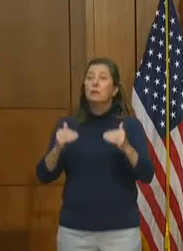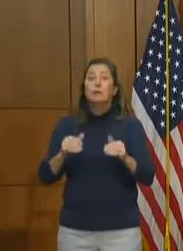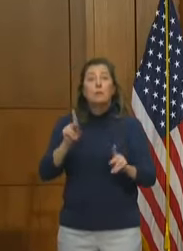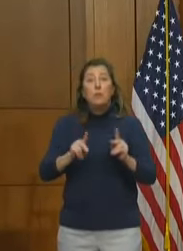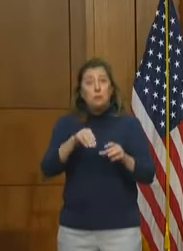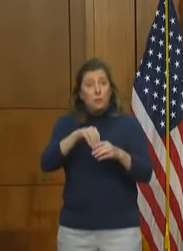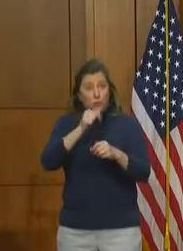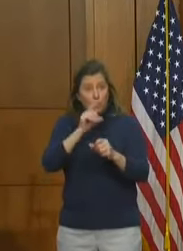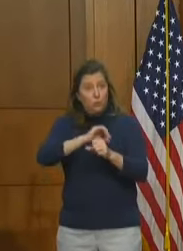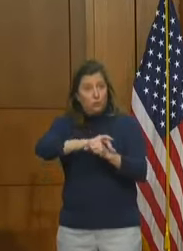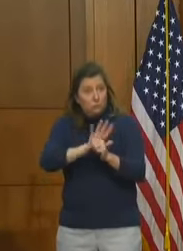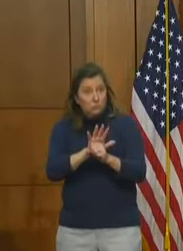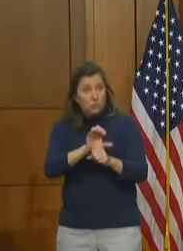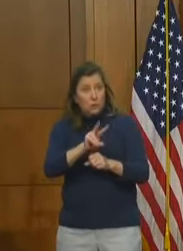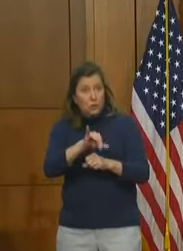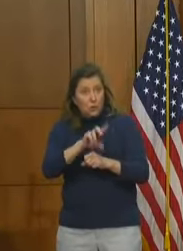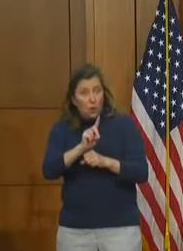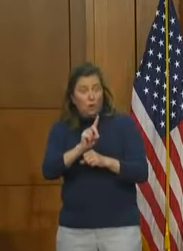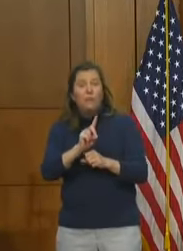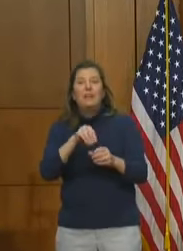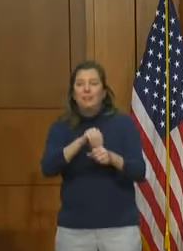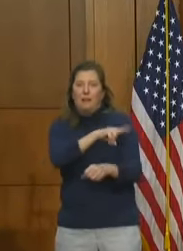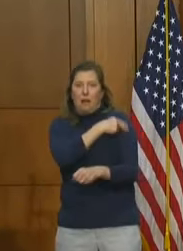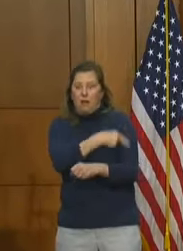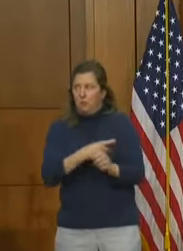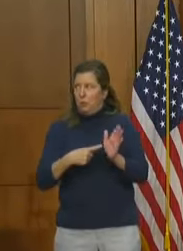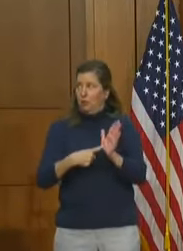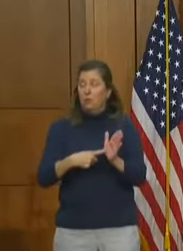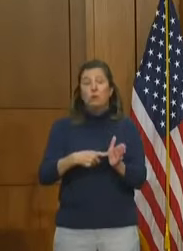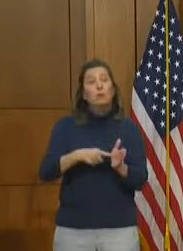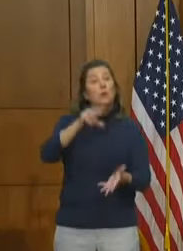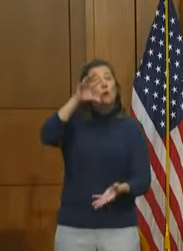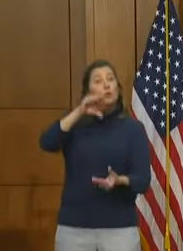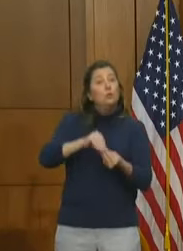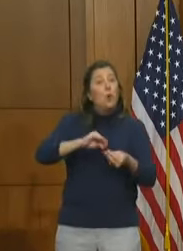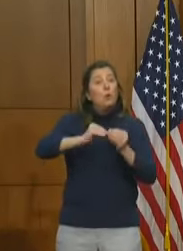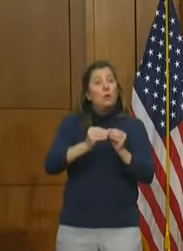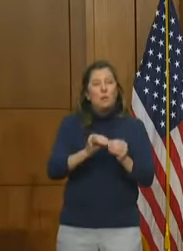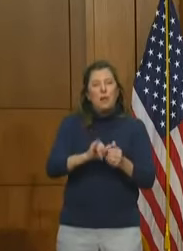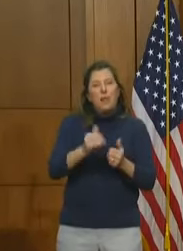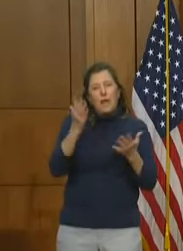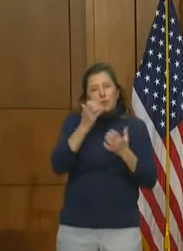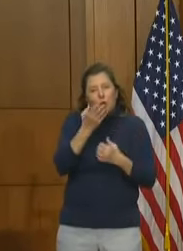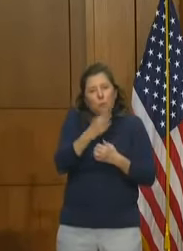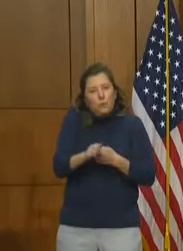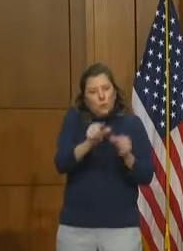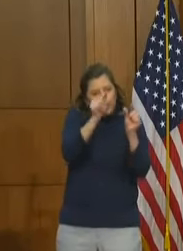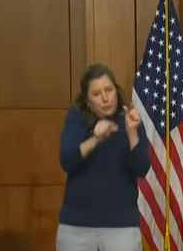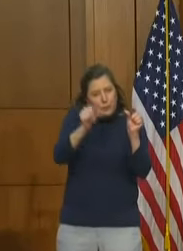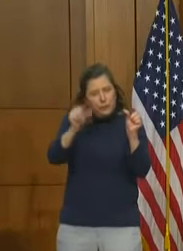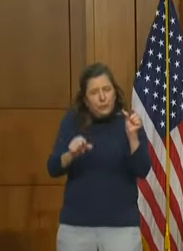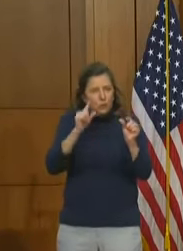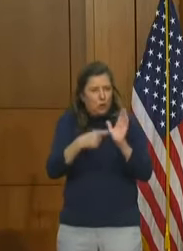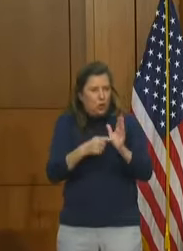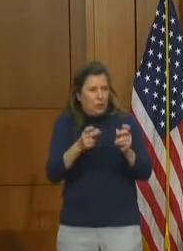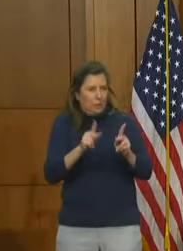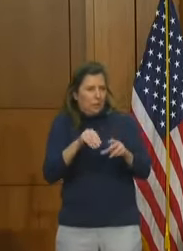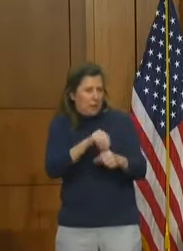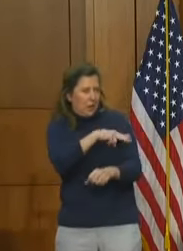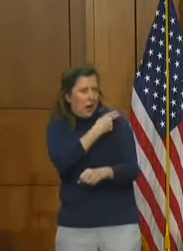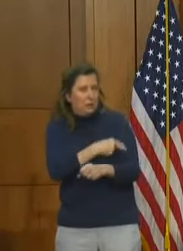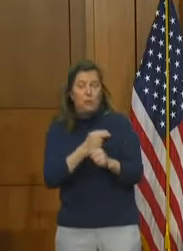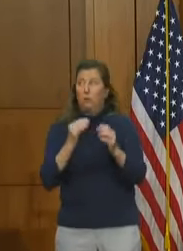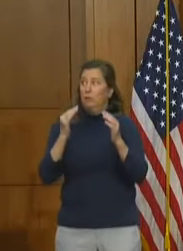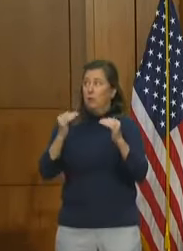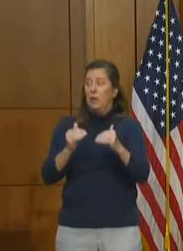are hospitalized. The total number is the dark blue bar of hospitalizations, while the medium